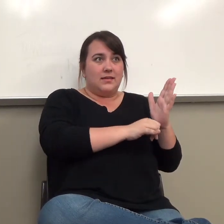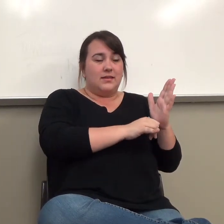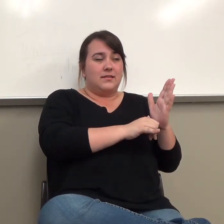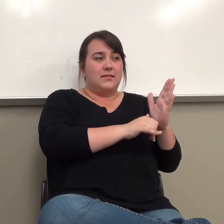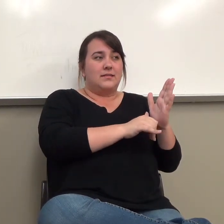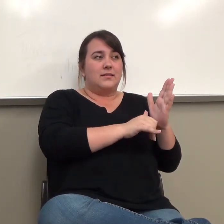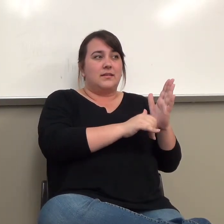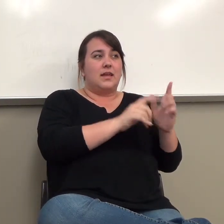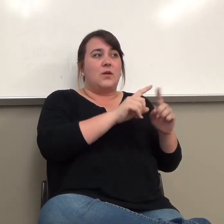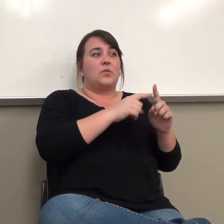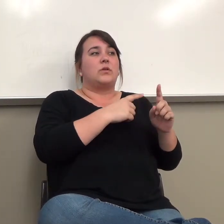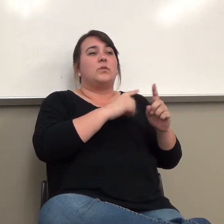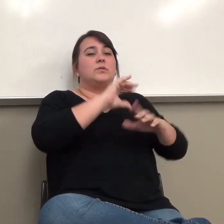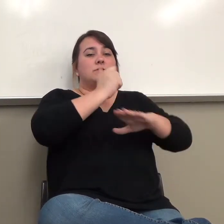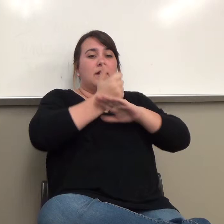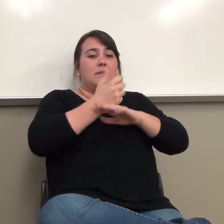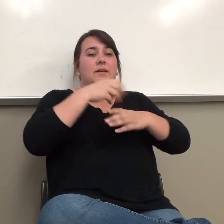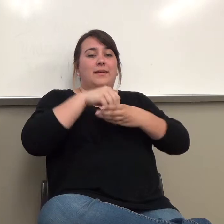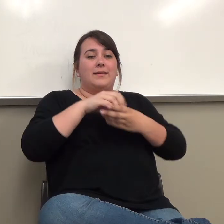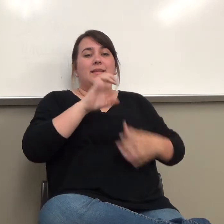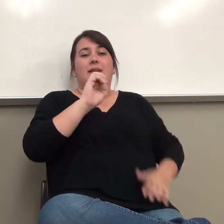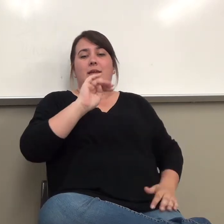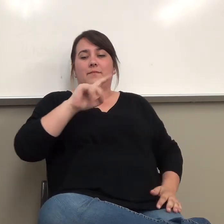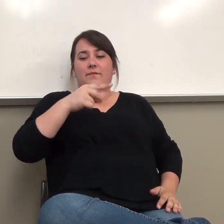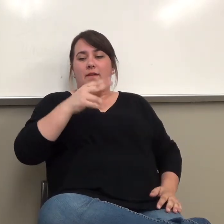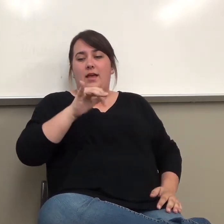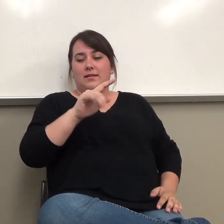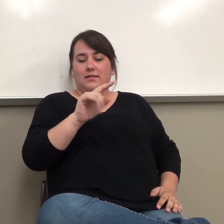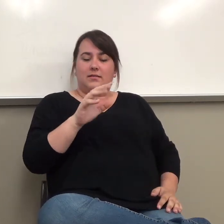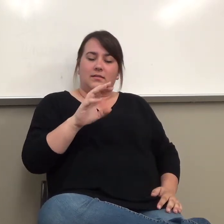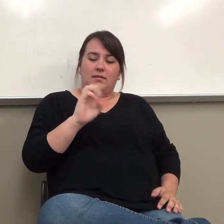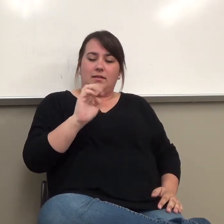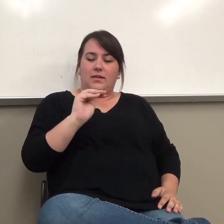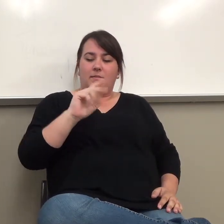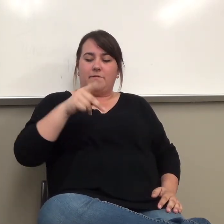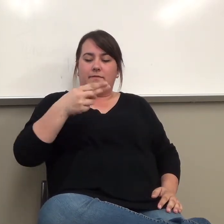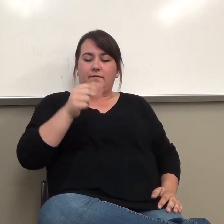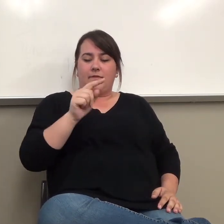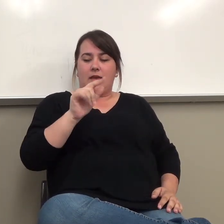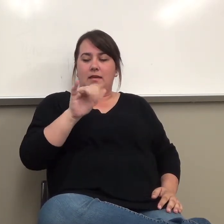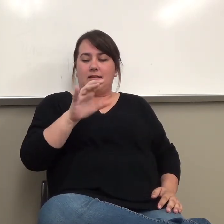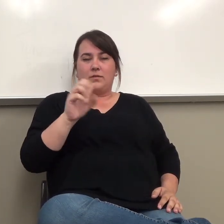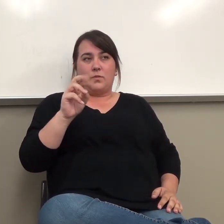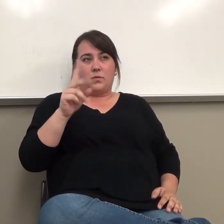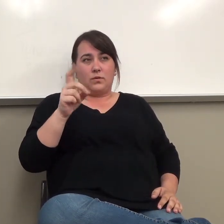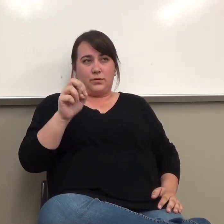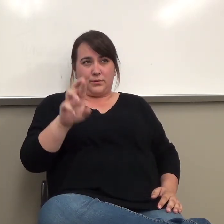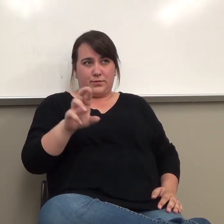and we're gonna put it in this kind of order. What about this?